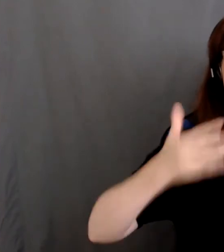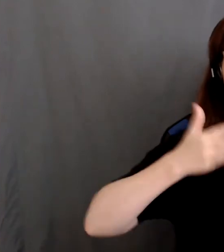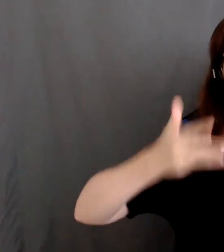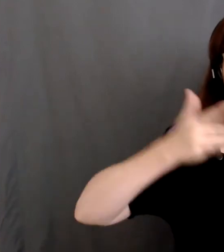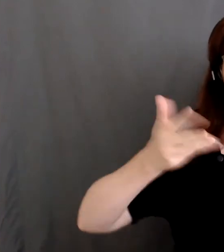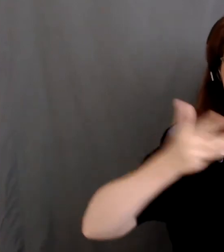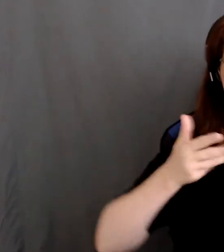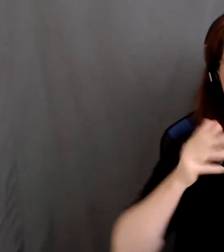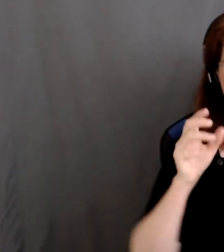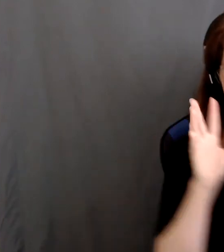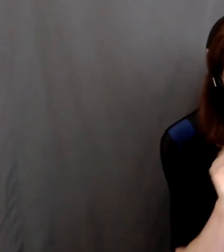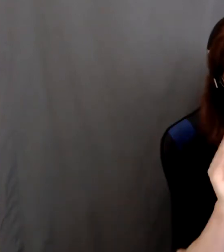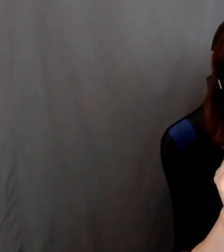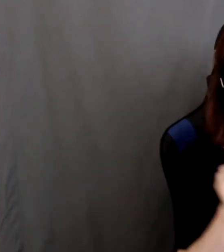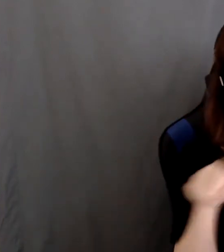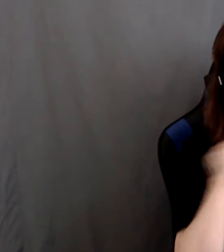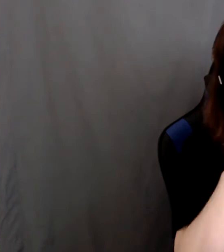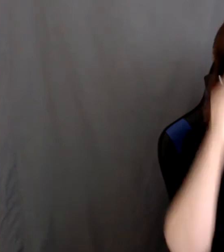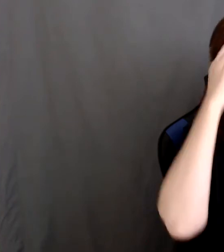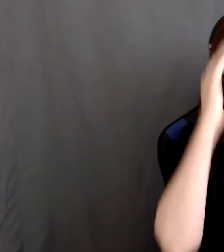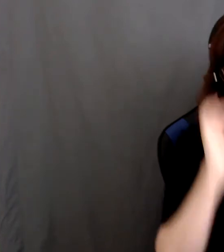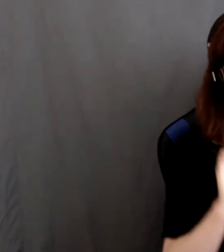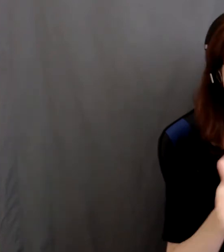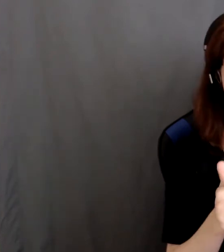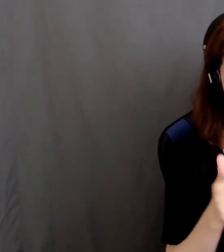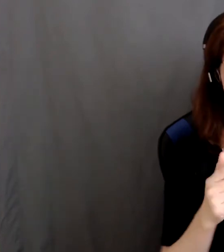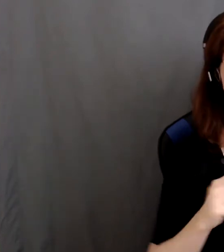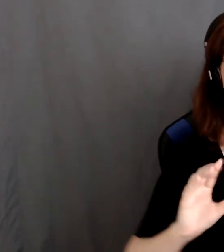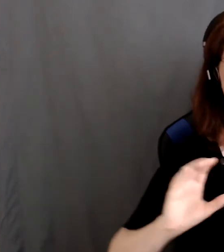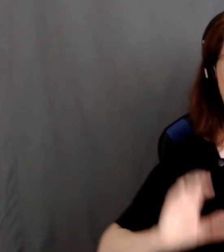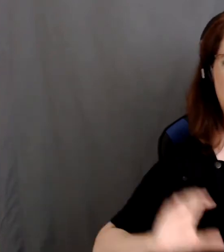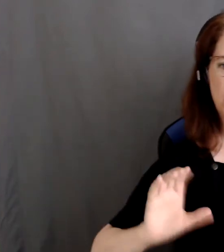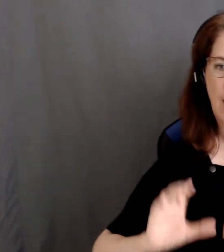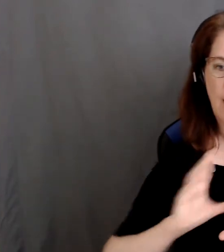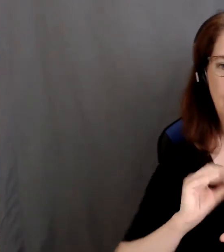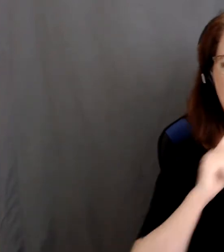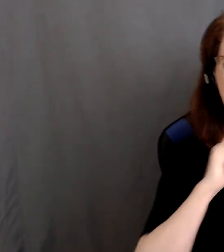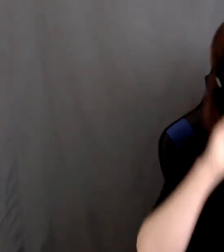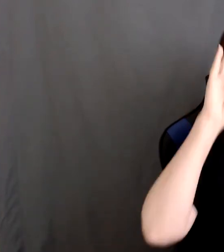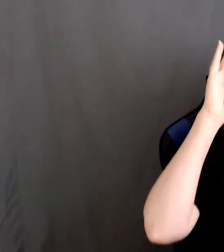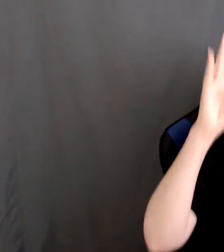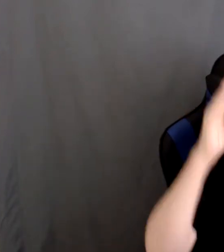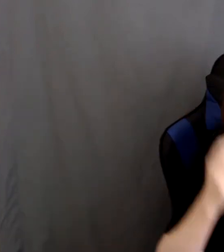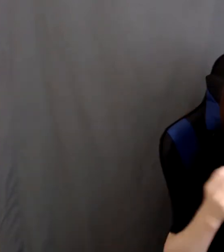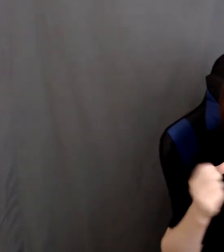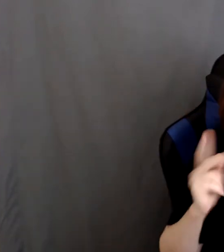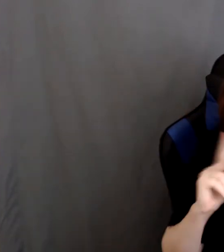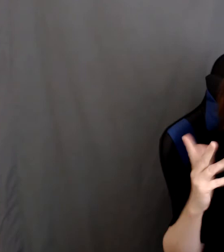session, that you know how to chat and say hello, which there have been a lot of people